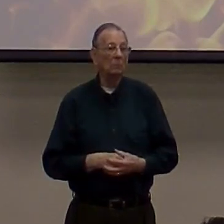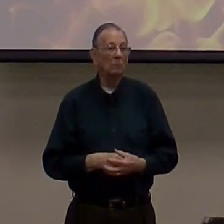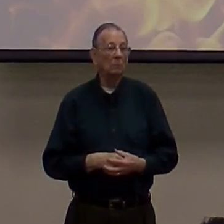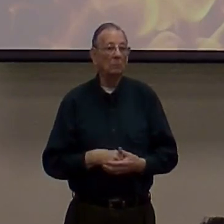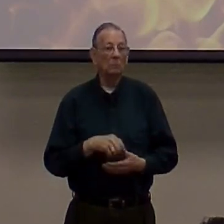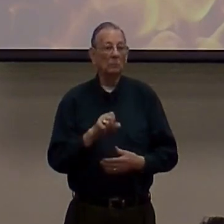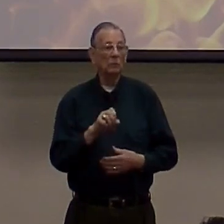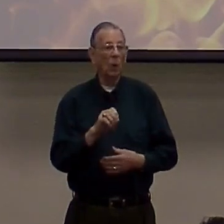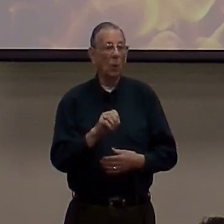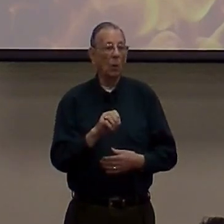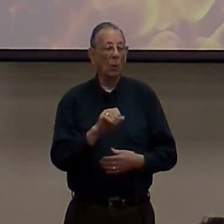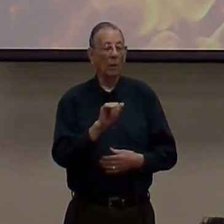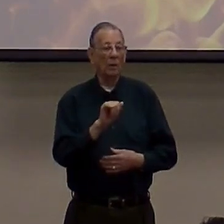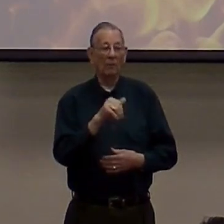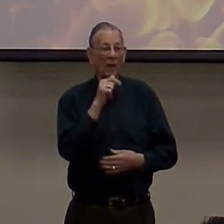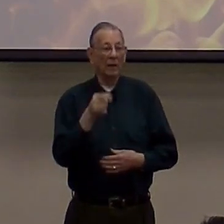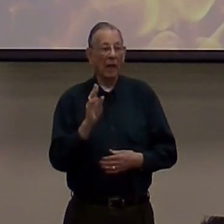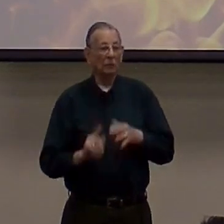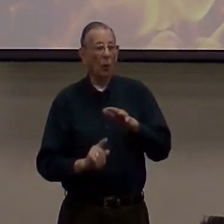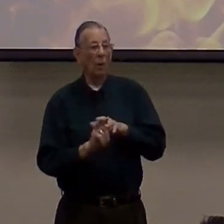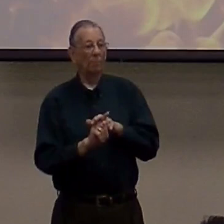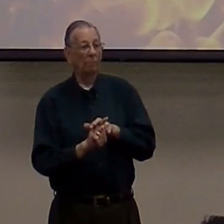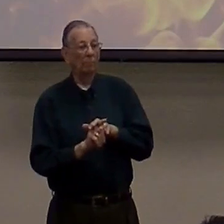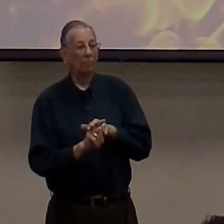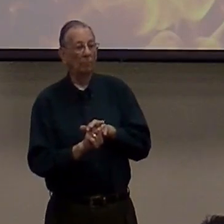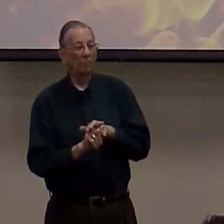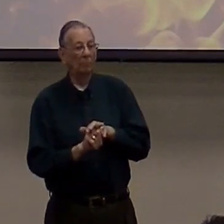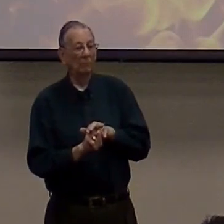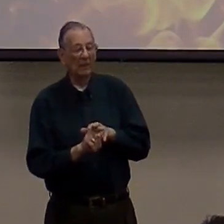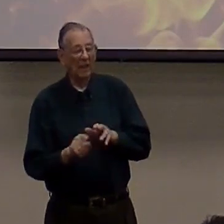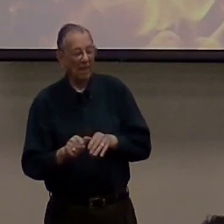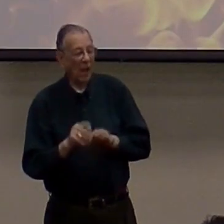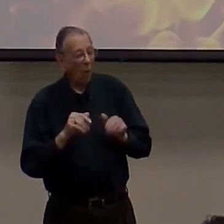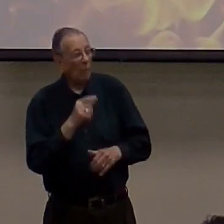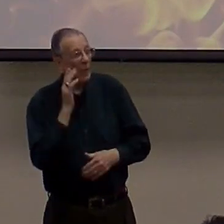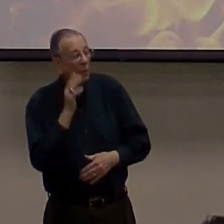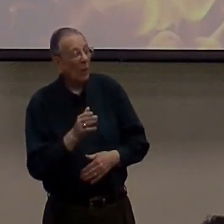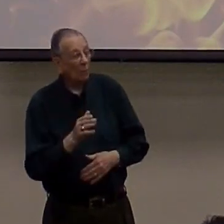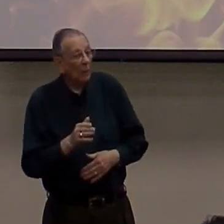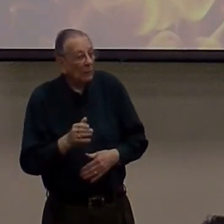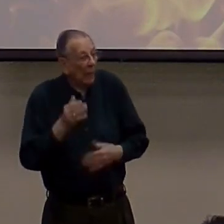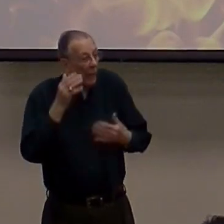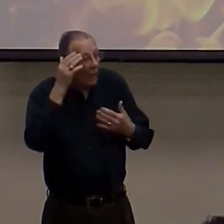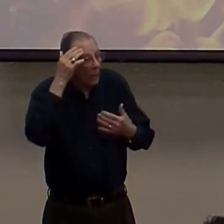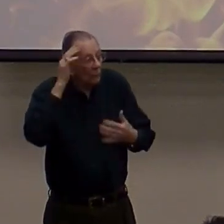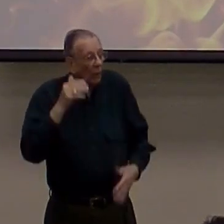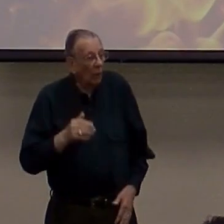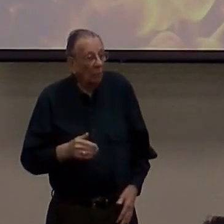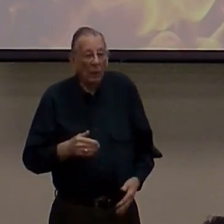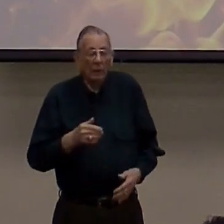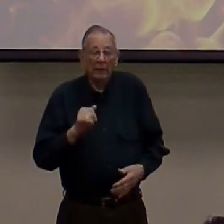So even if God doesn't show up, they hope that he will, but they don't know that he will. But whether he will show up or